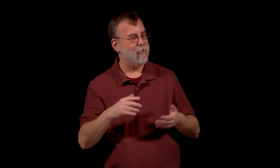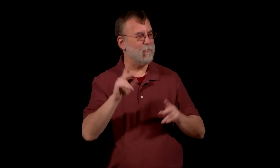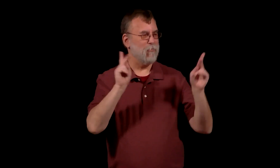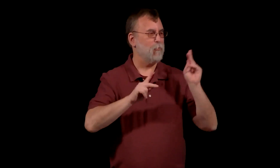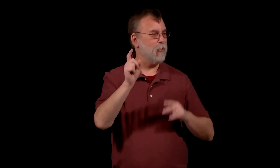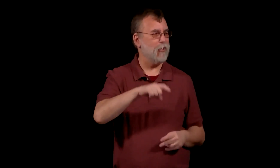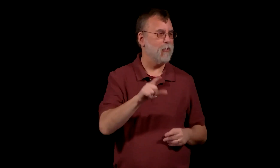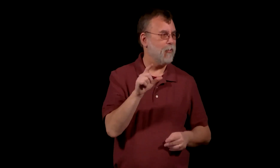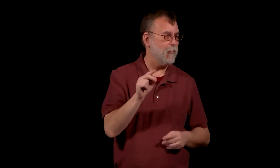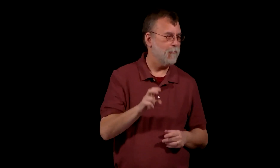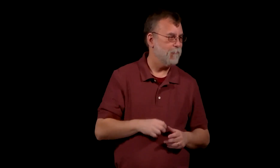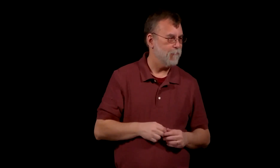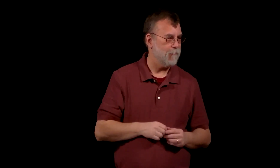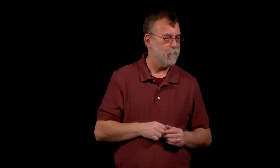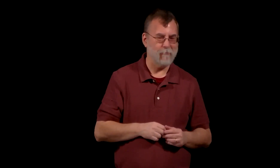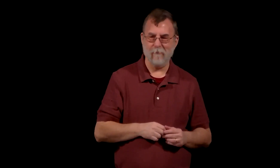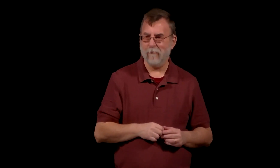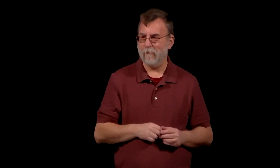and the politics, people need love.